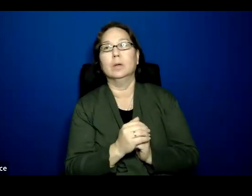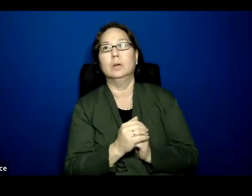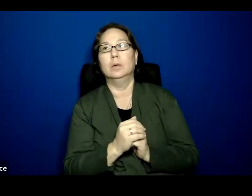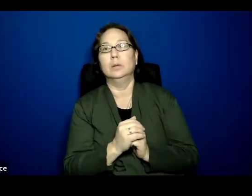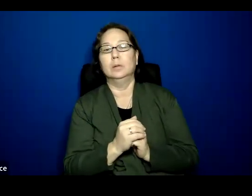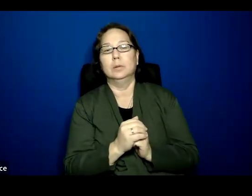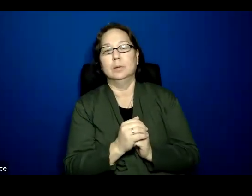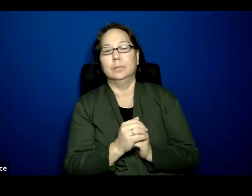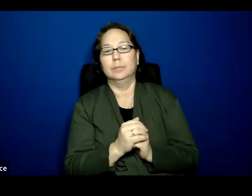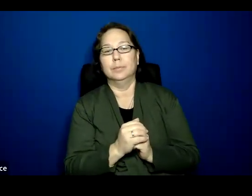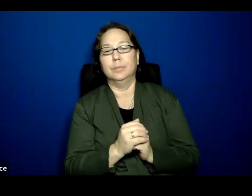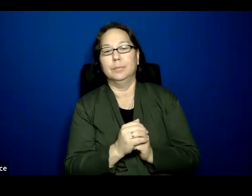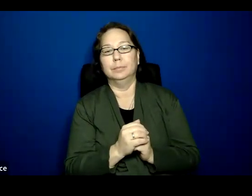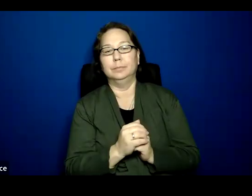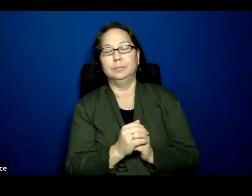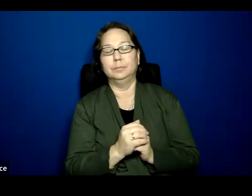I